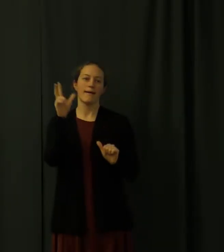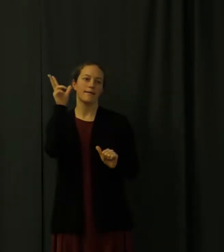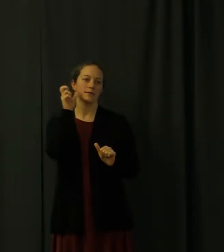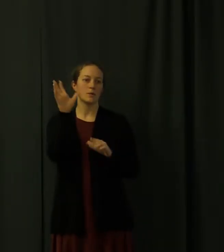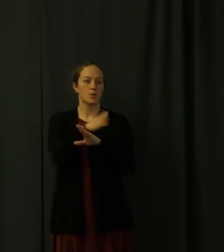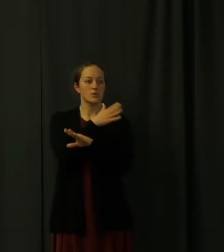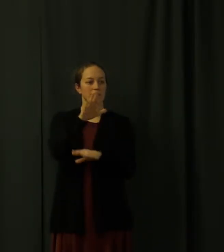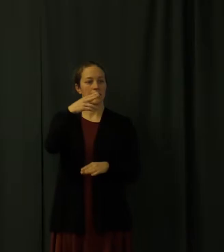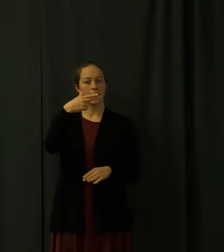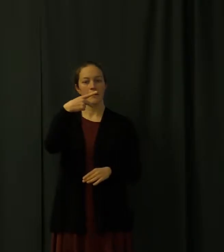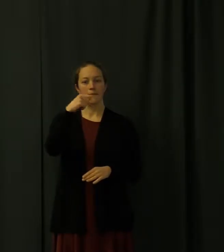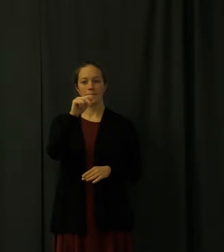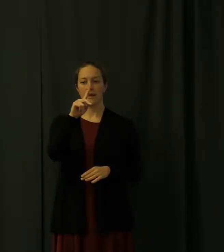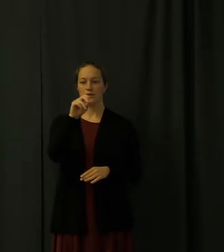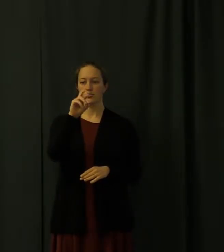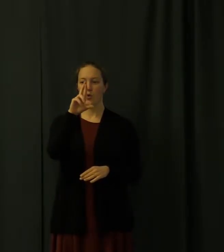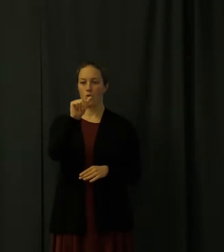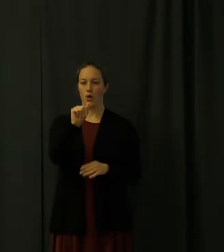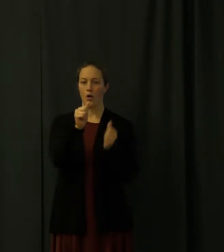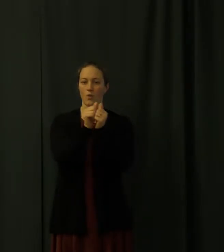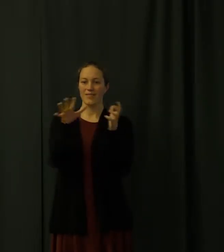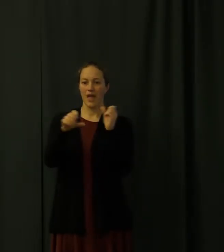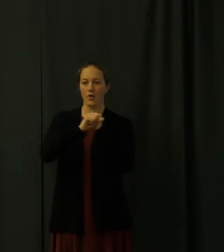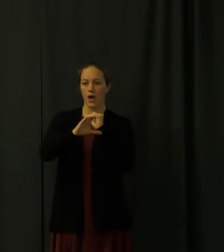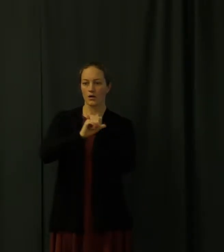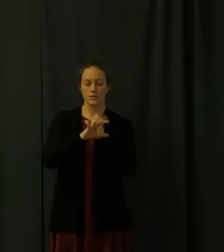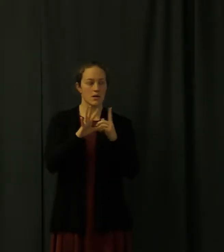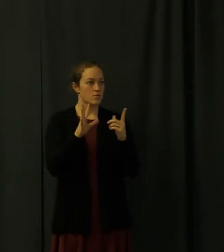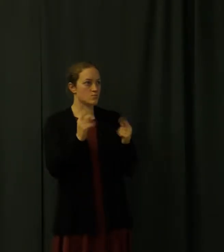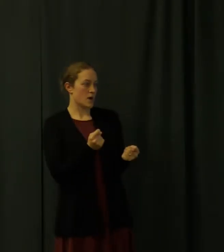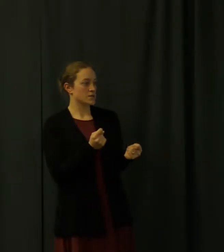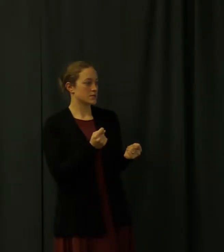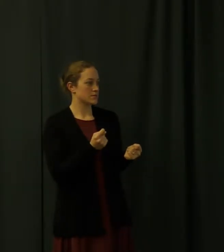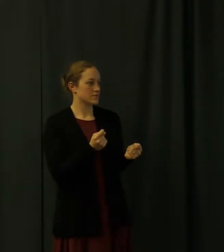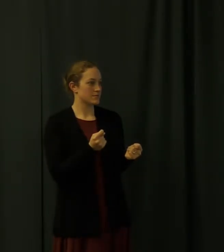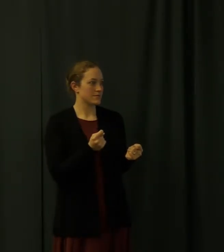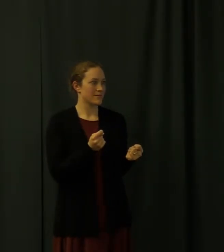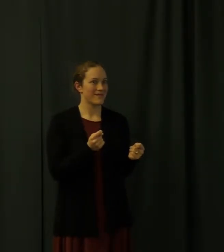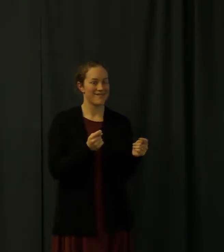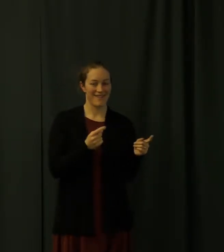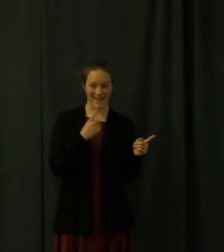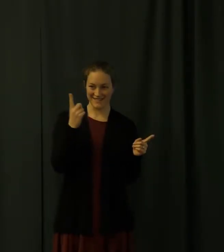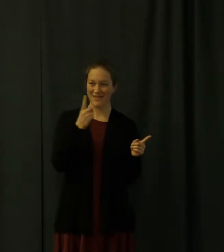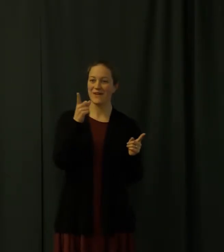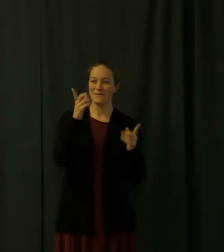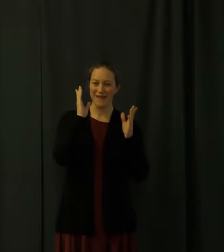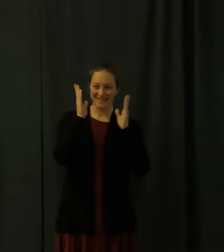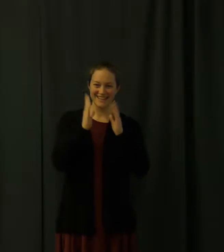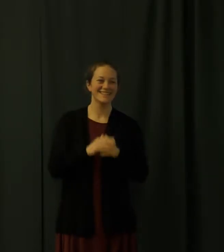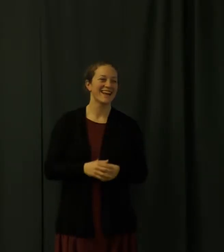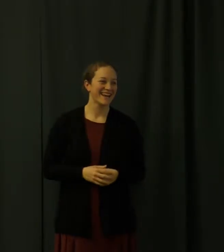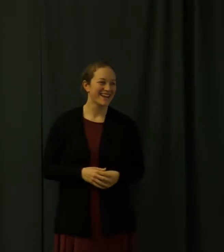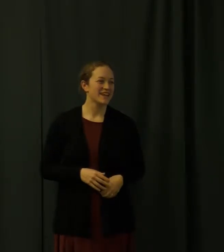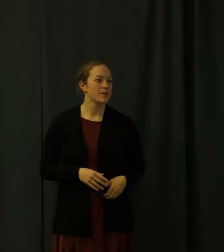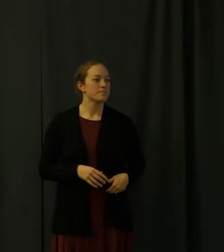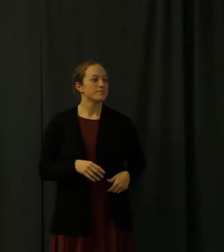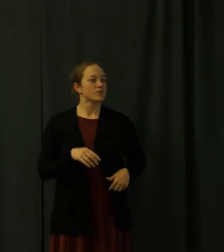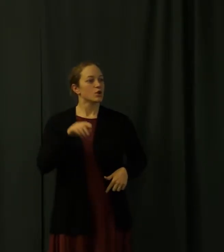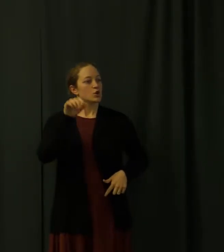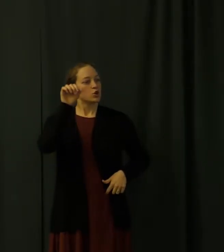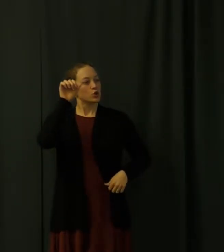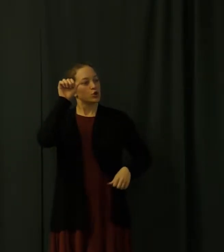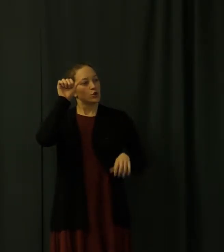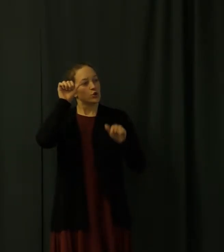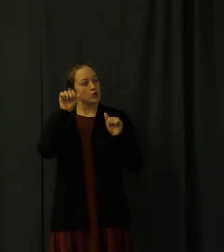ads playing. You can. Oh, somebody's paying attention. You can go